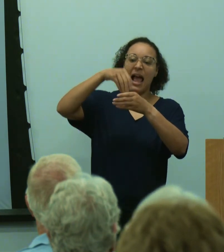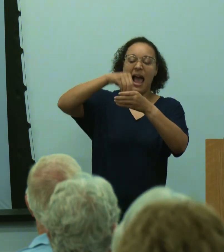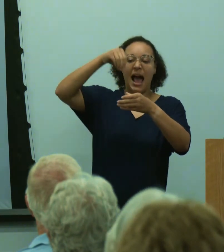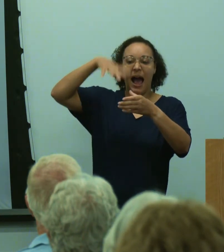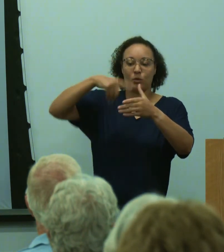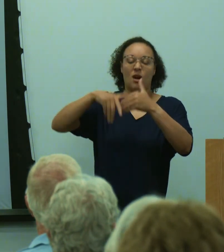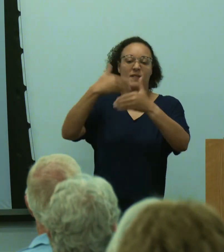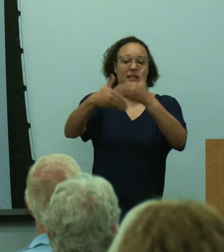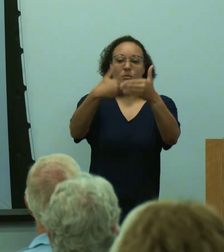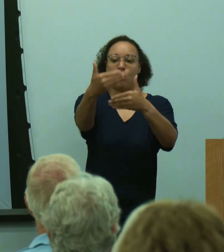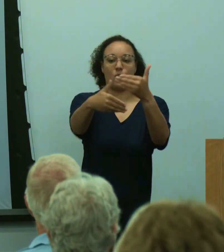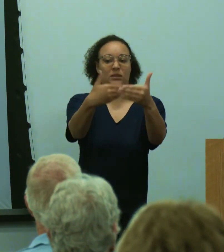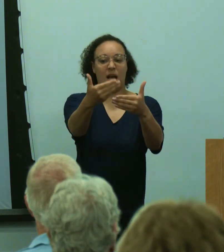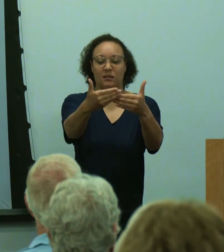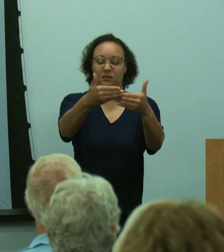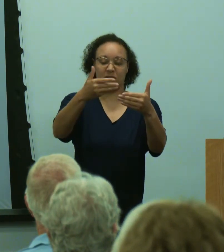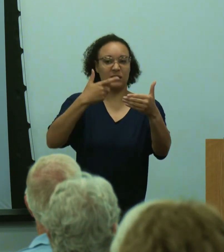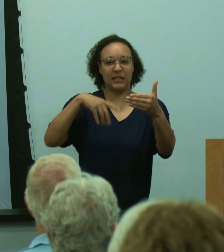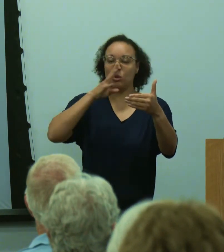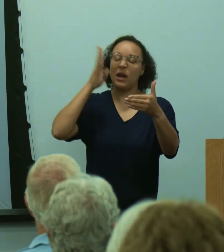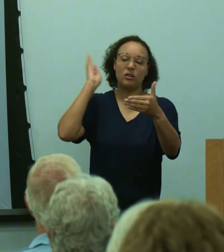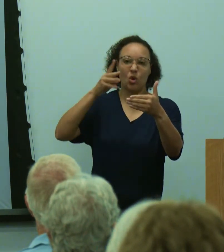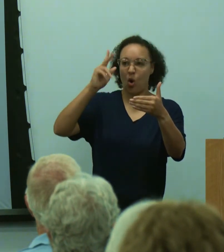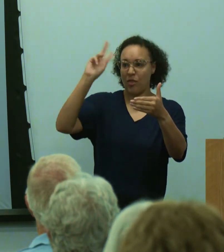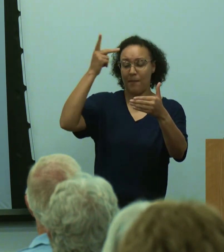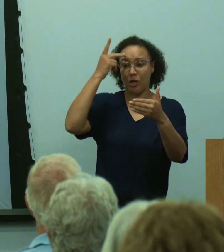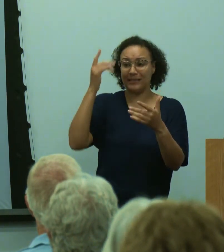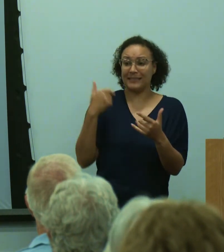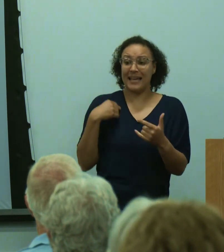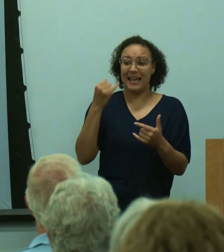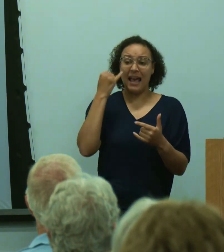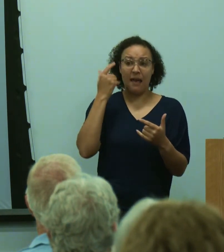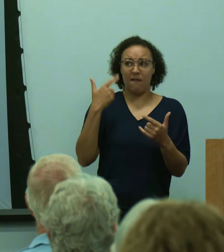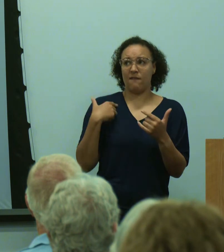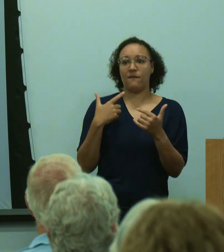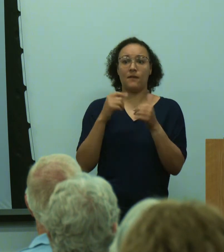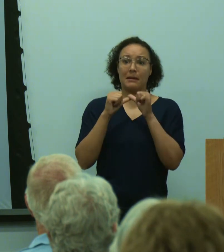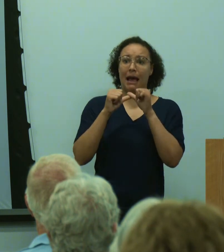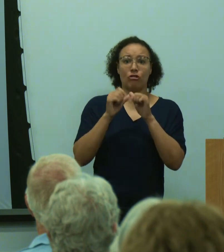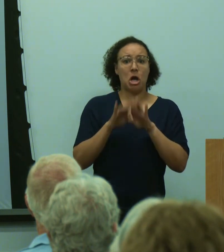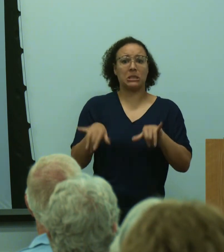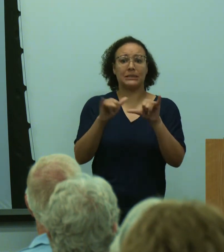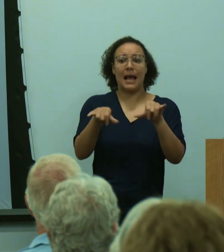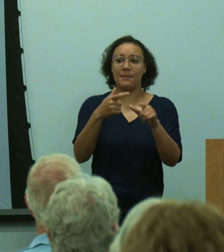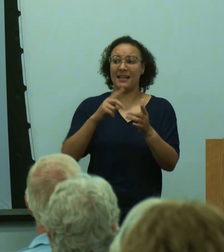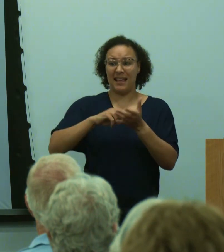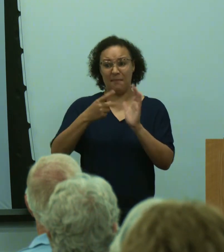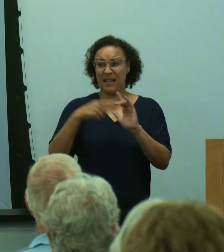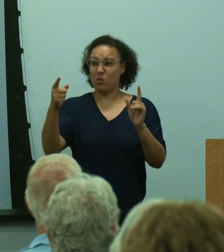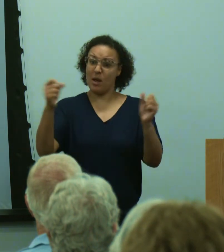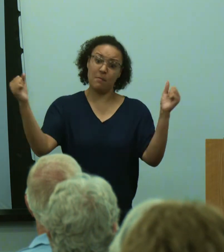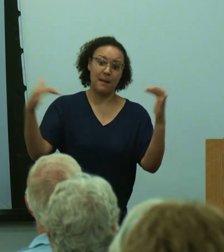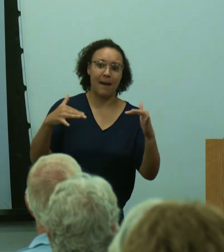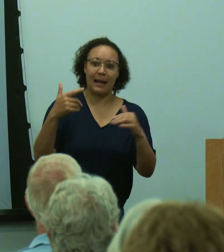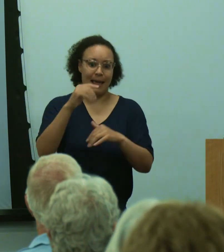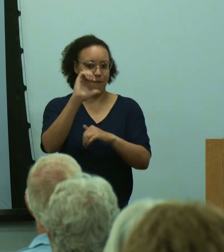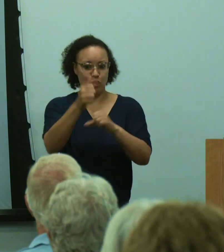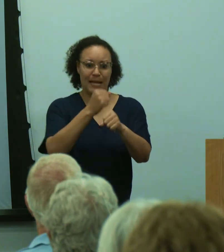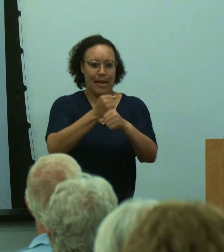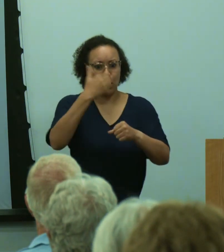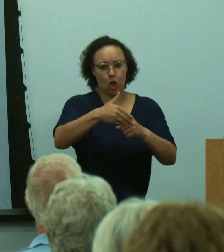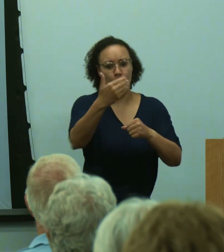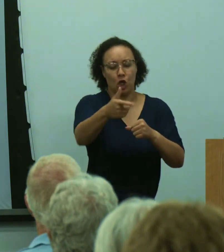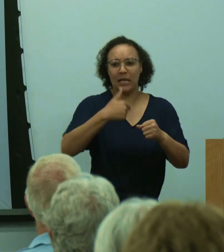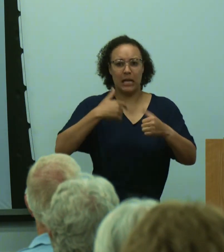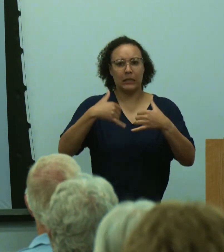can continue to be here every 4 years, every 10 years, having this conversation and be fired up and angry, but there will be nothing we can